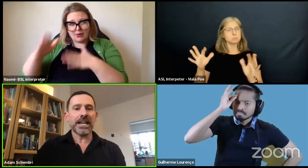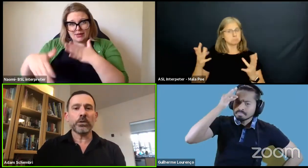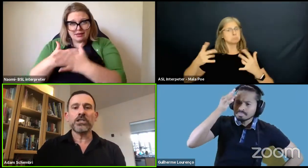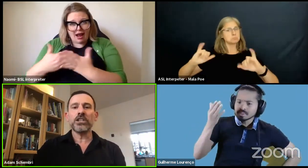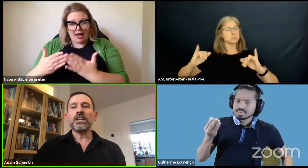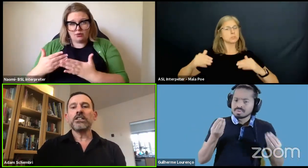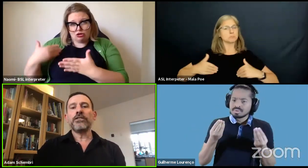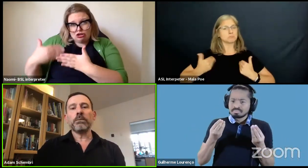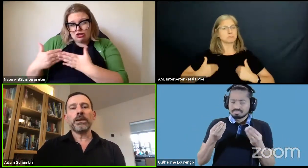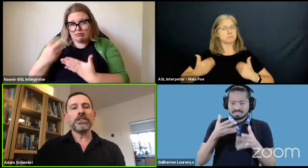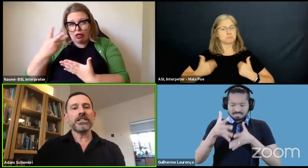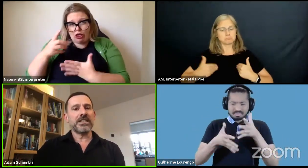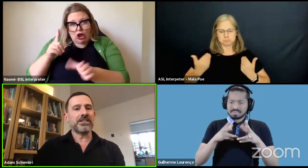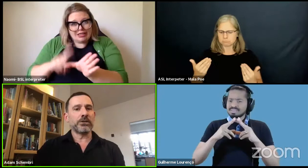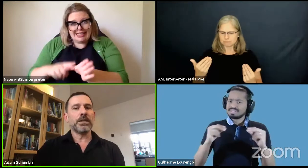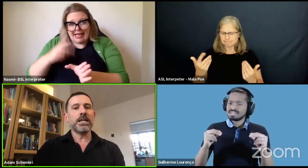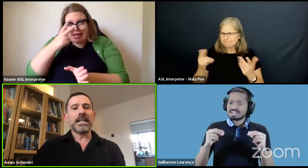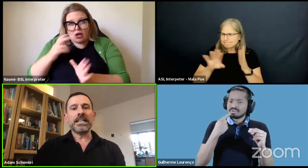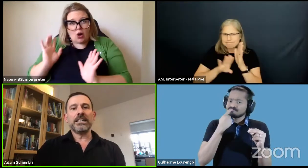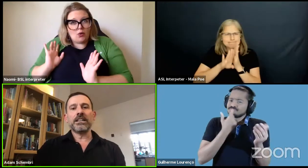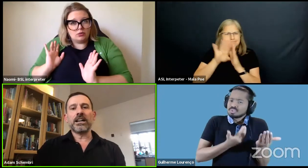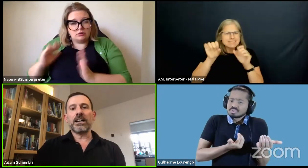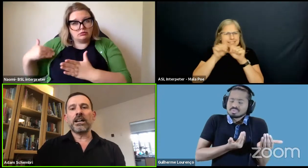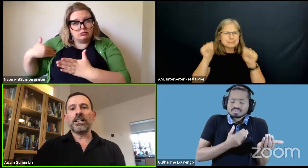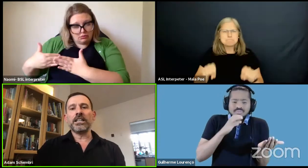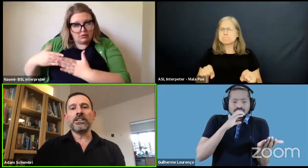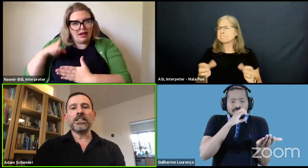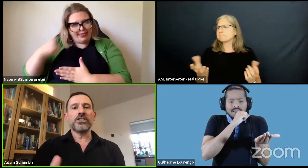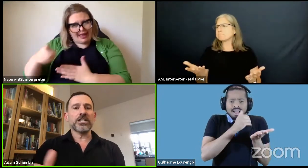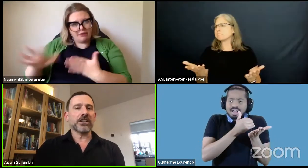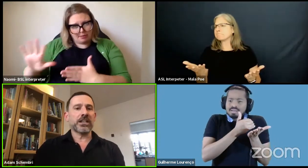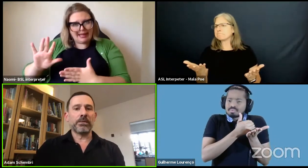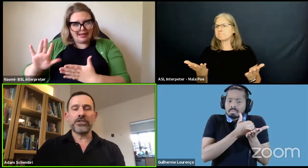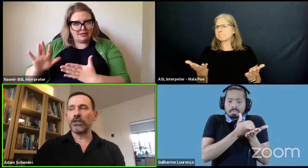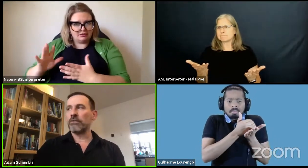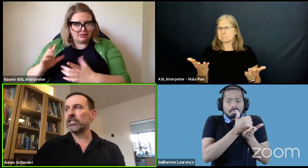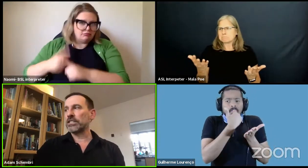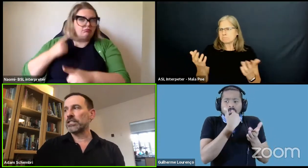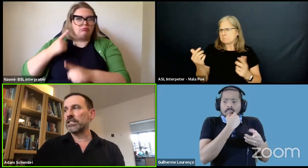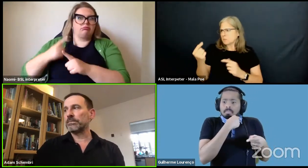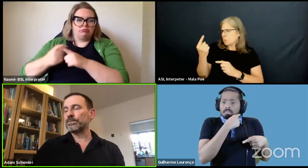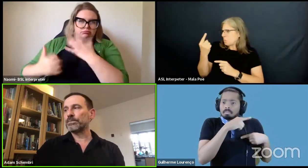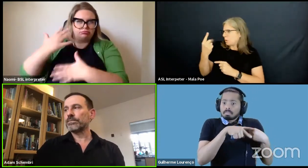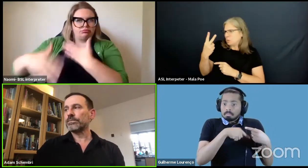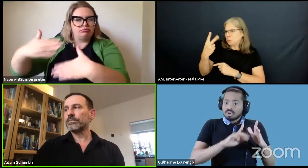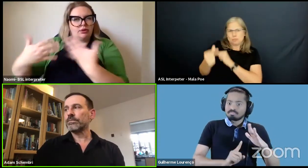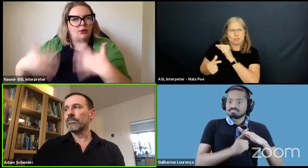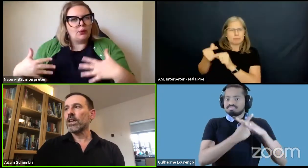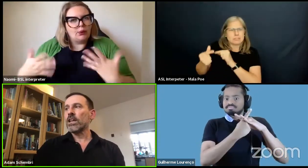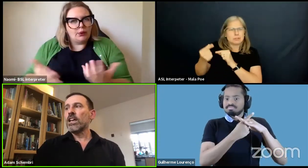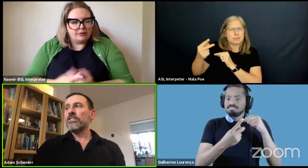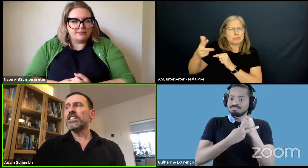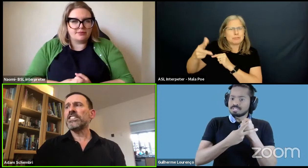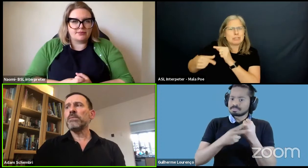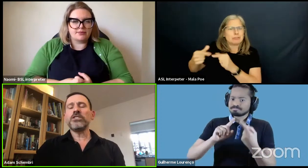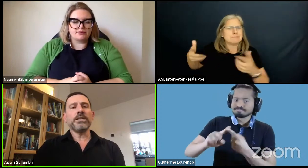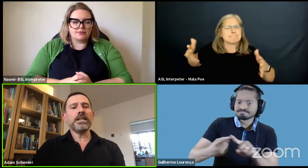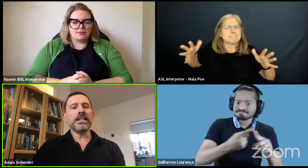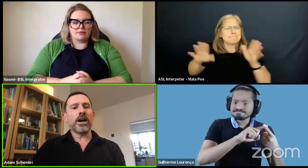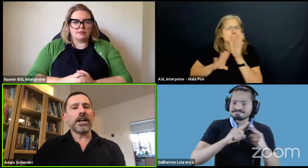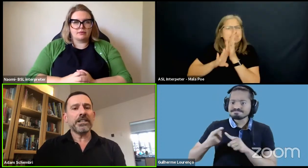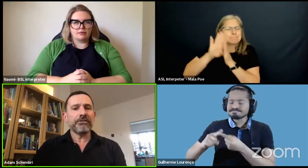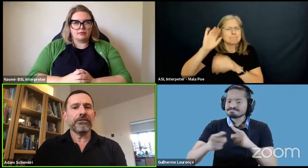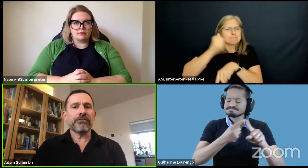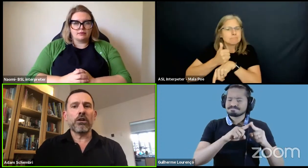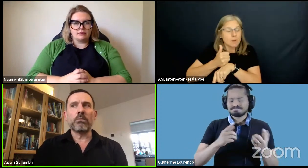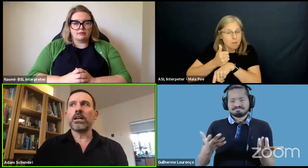young language, developing this system in just a couple of generations. This seems to be